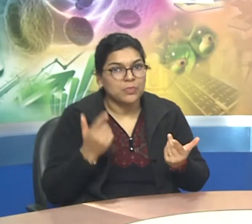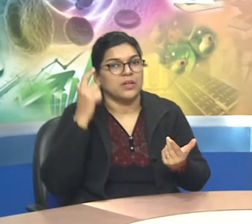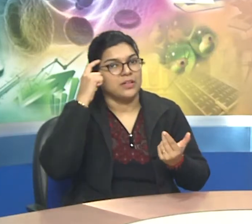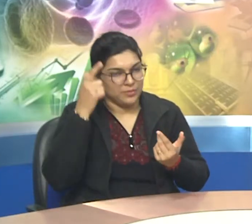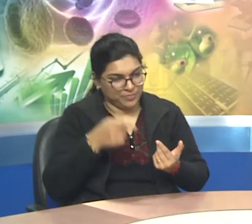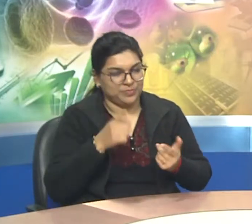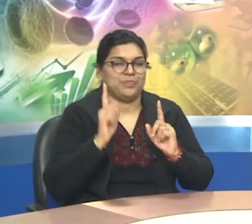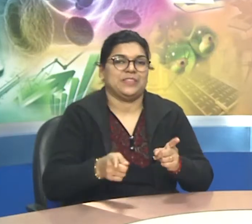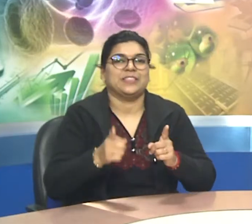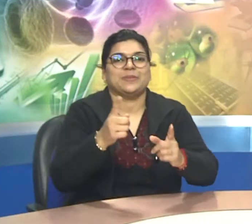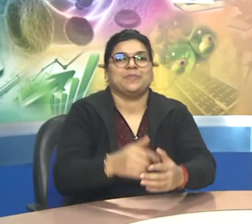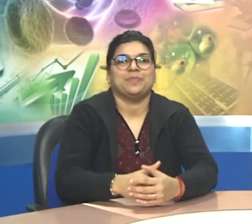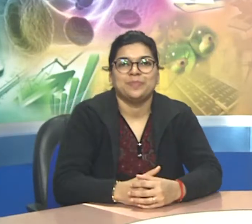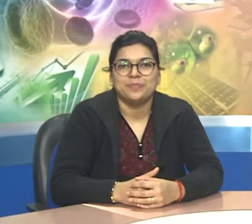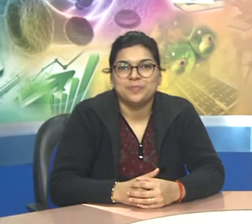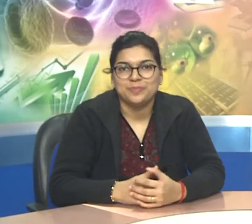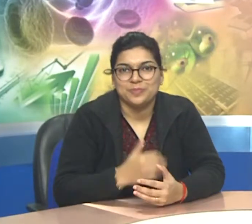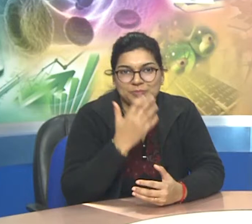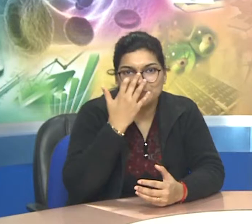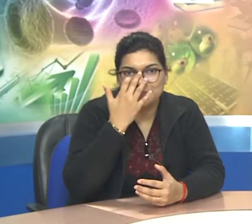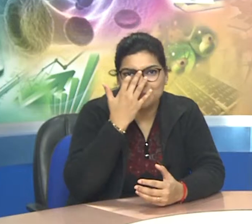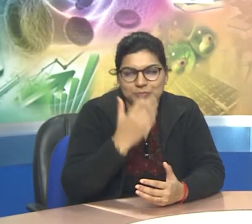So we should all be careful about it.